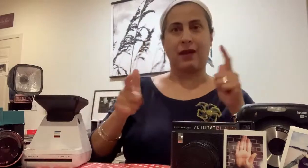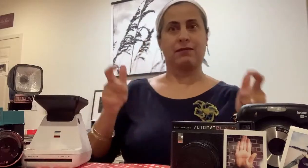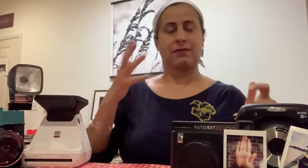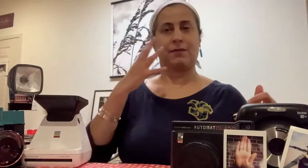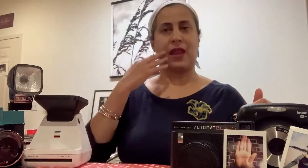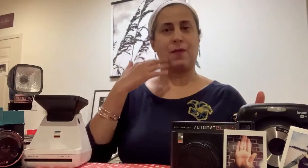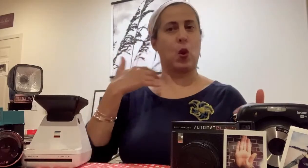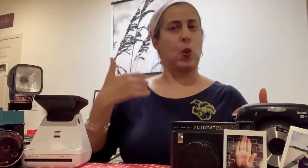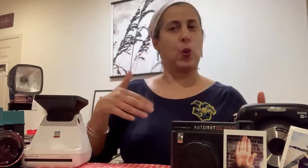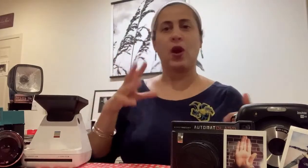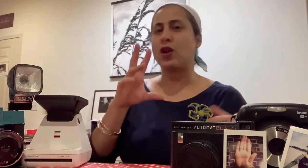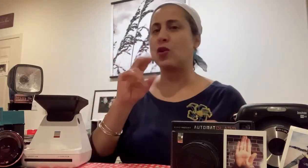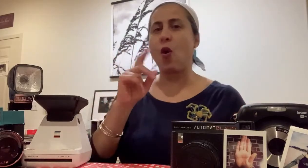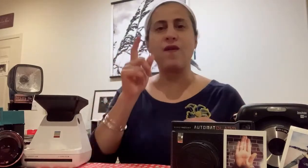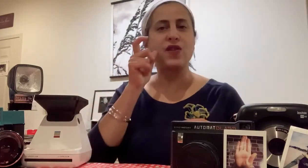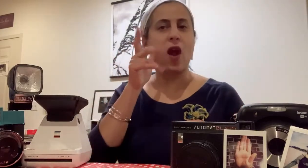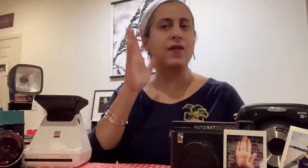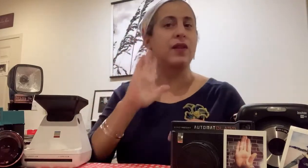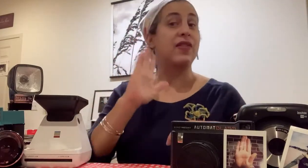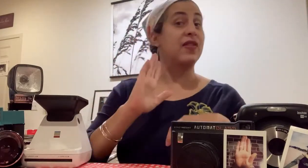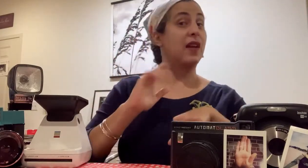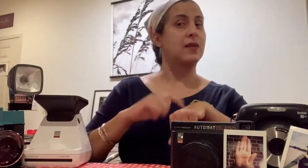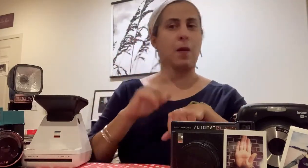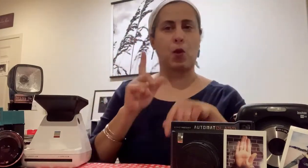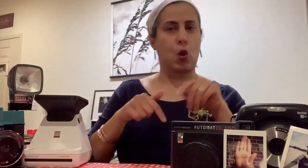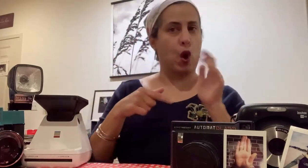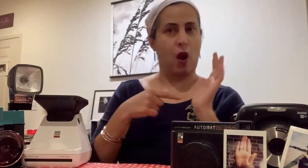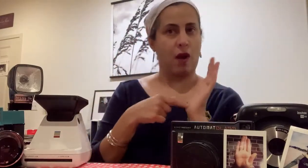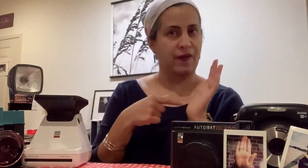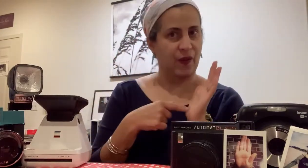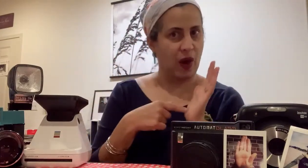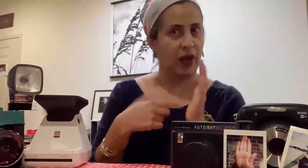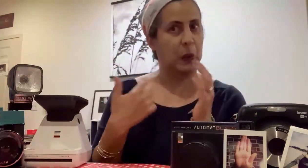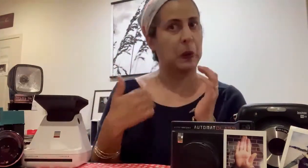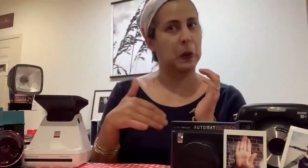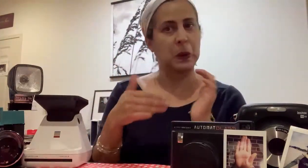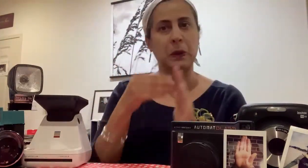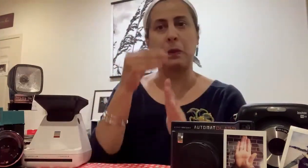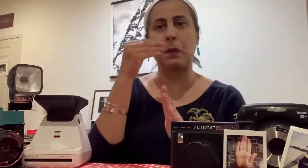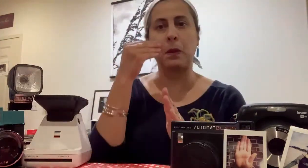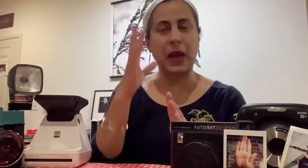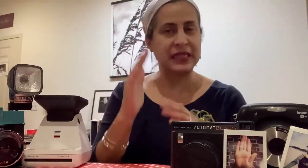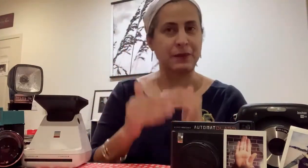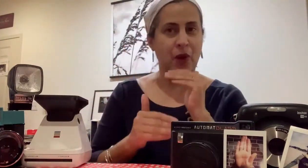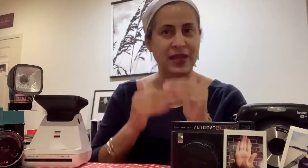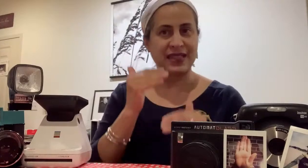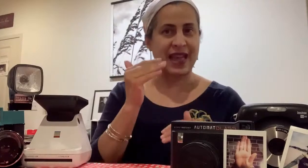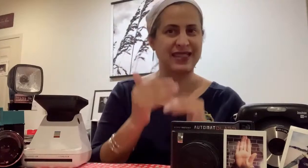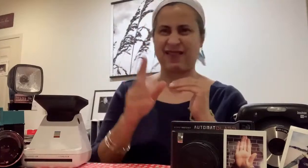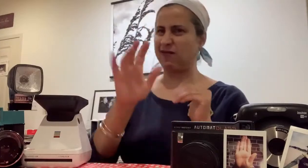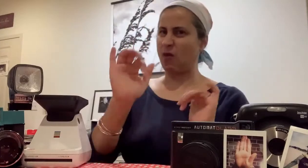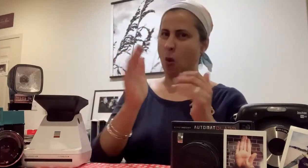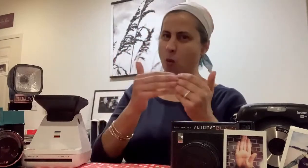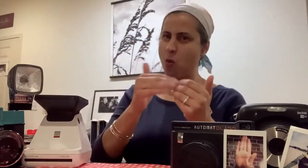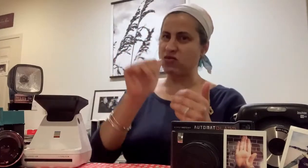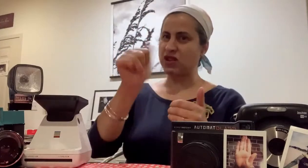huge film that would be dispensed. And at that time, it was quite costly to process